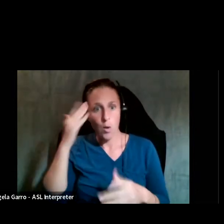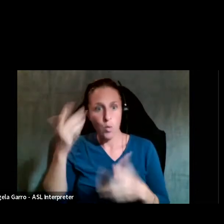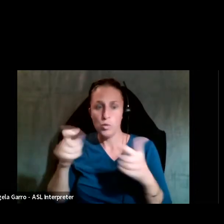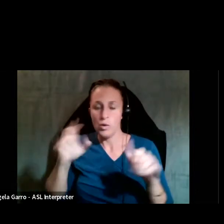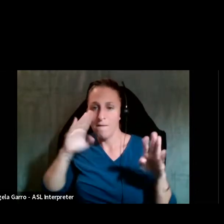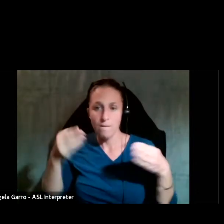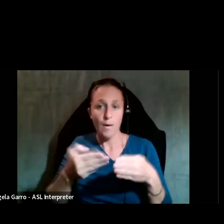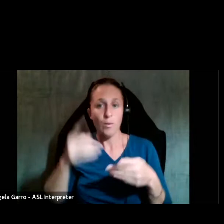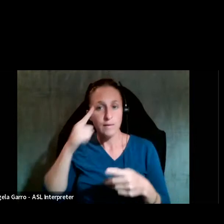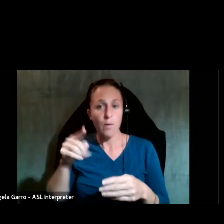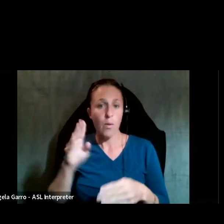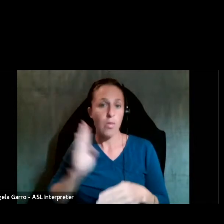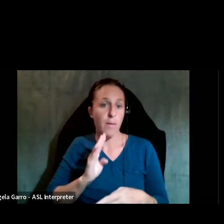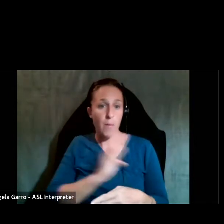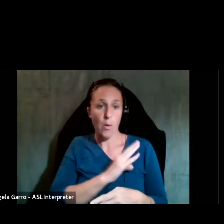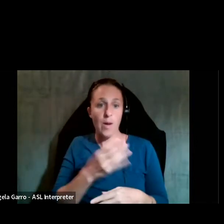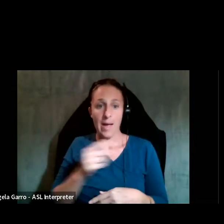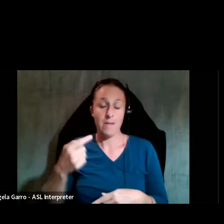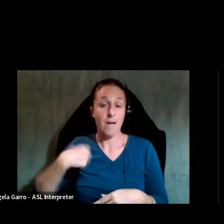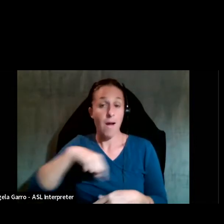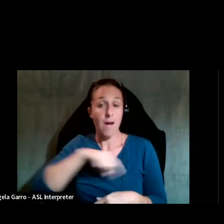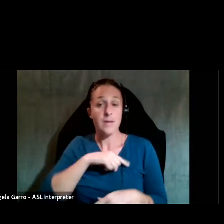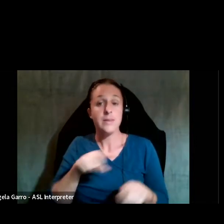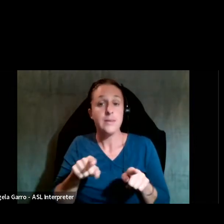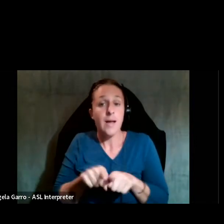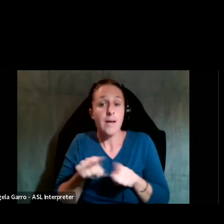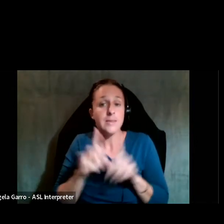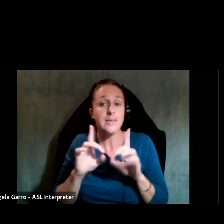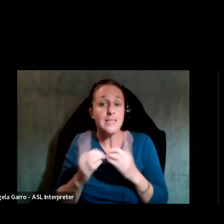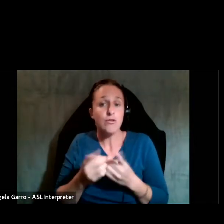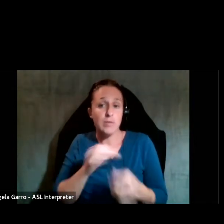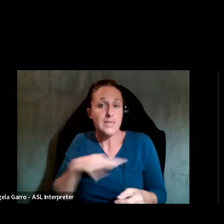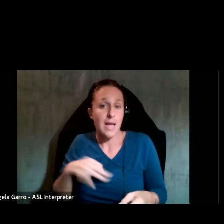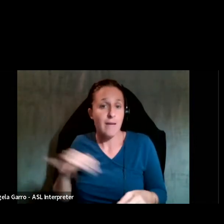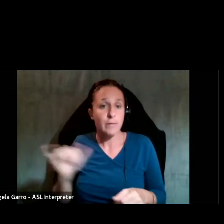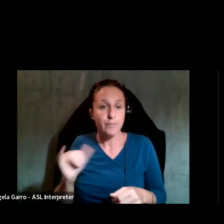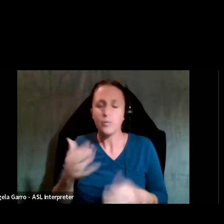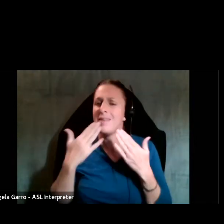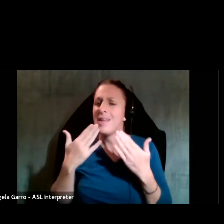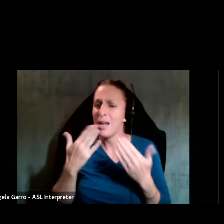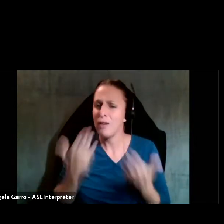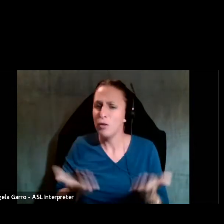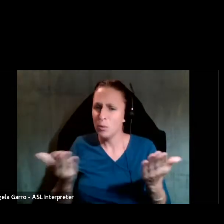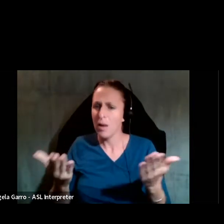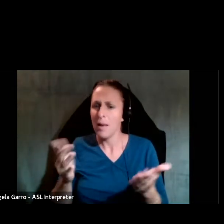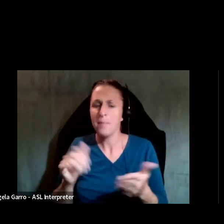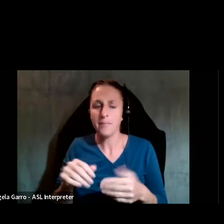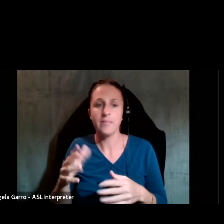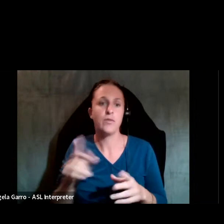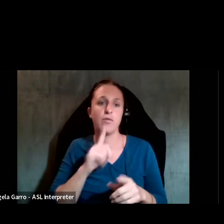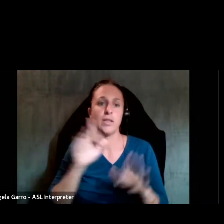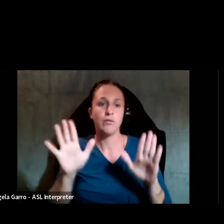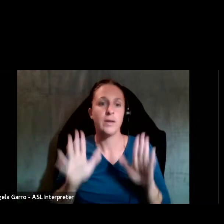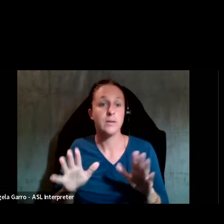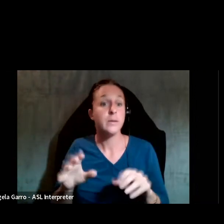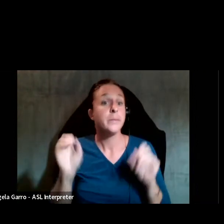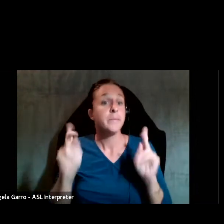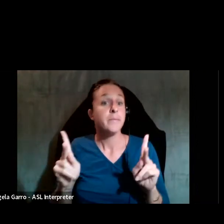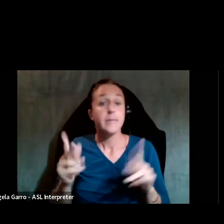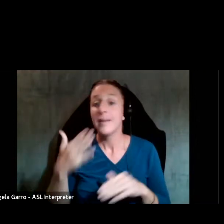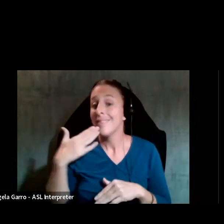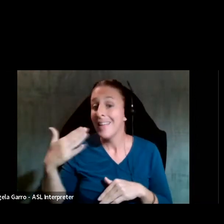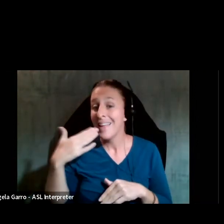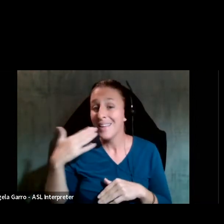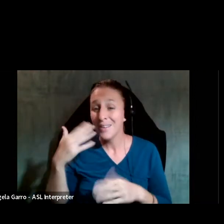and of us as district staff too. So thank you for bringing that up. It was really great. Okay. So thanks for